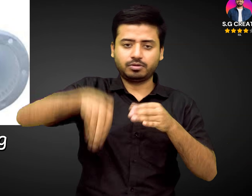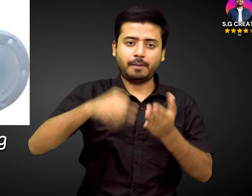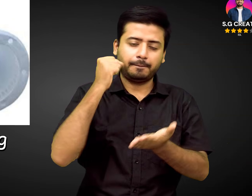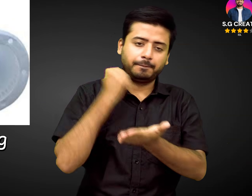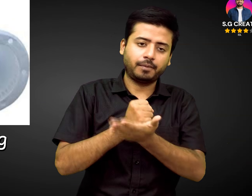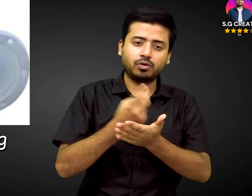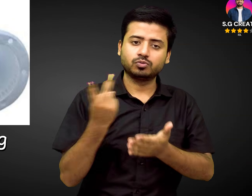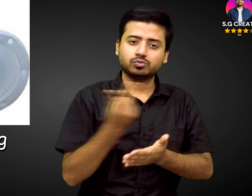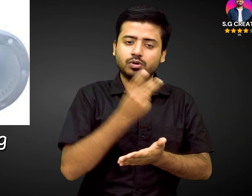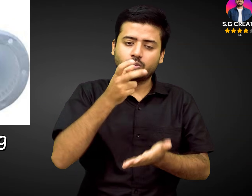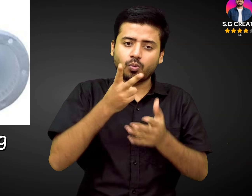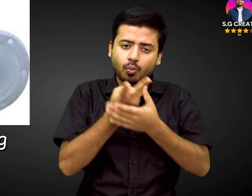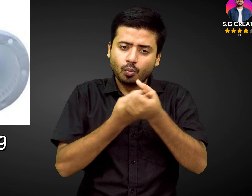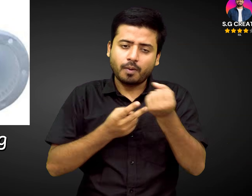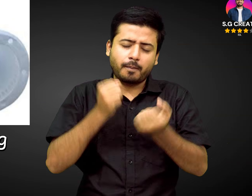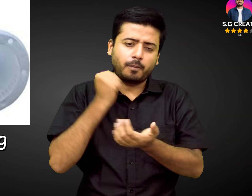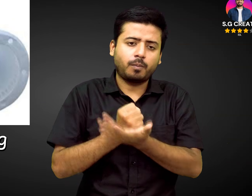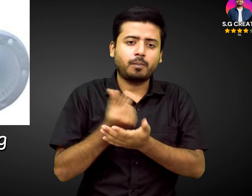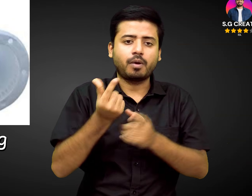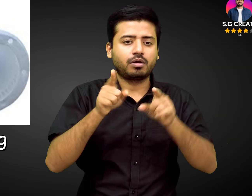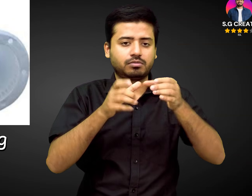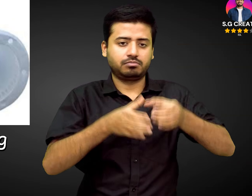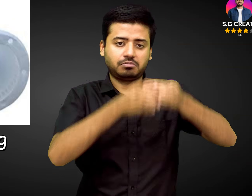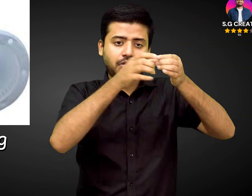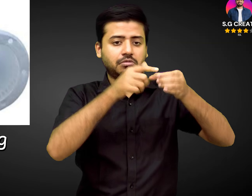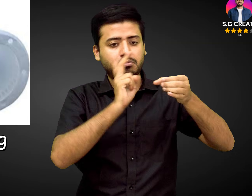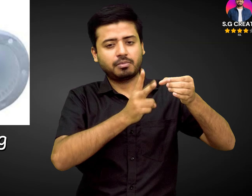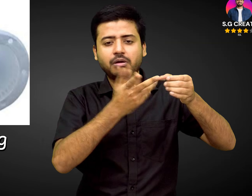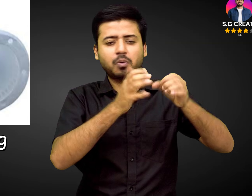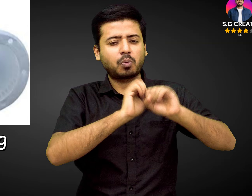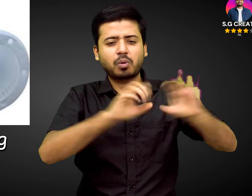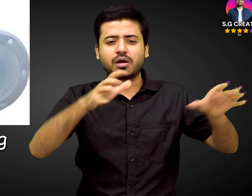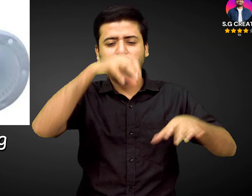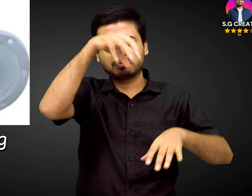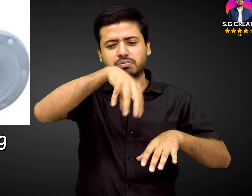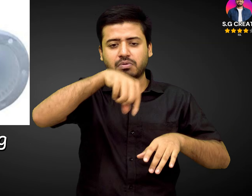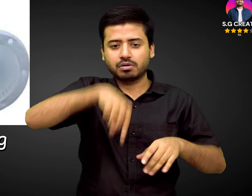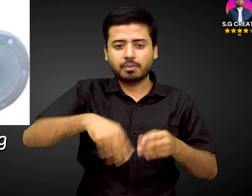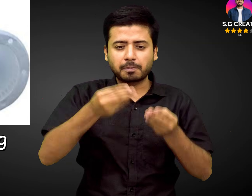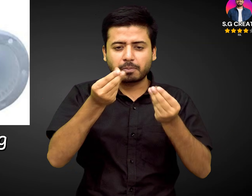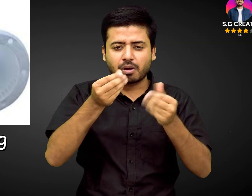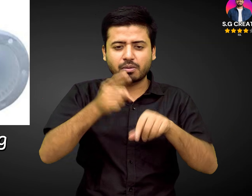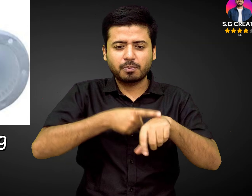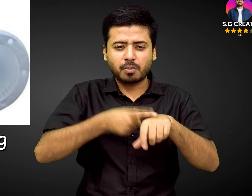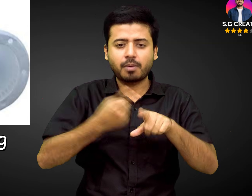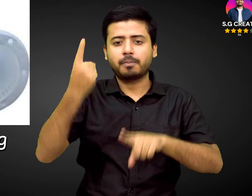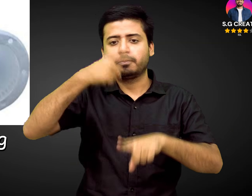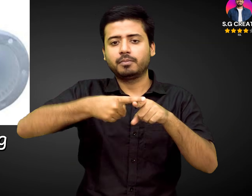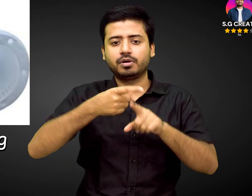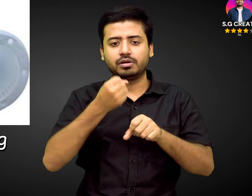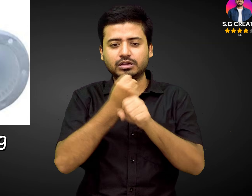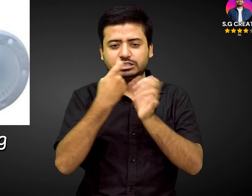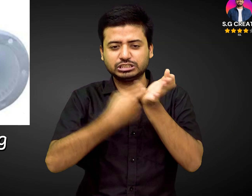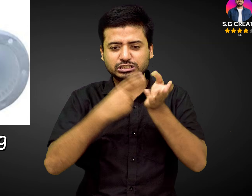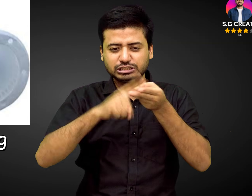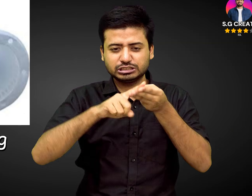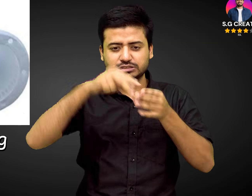with aging subterranean infrastructure, are notorious for shedding flakes of iron rust and pipe scale. A 20-inch